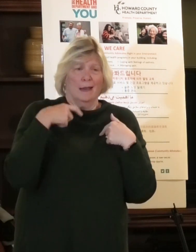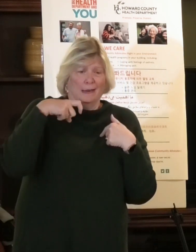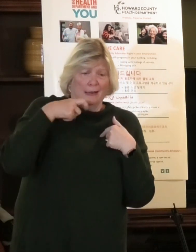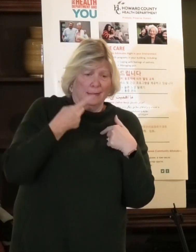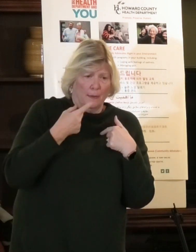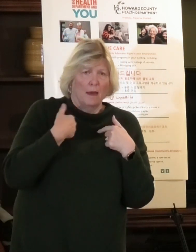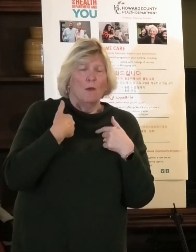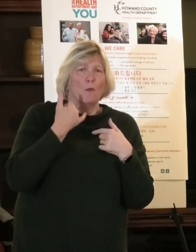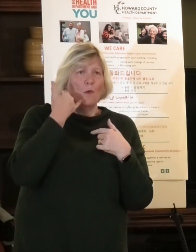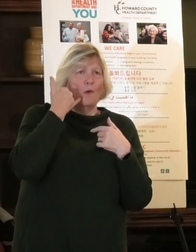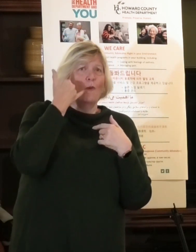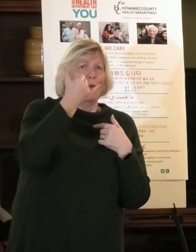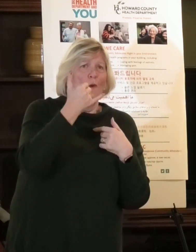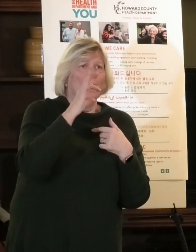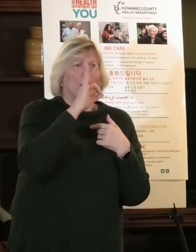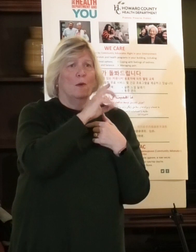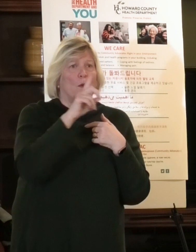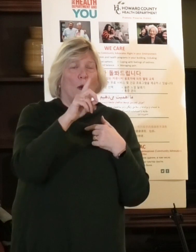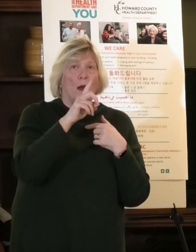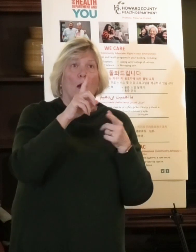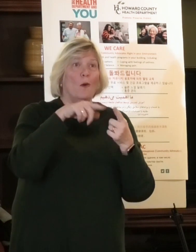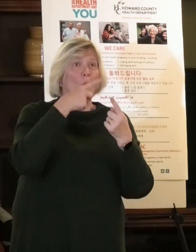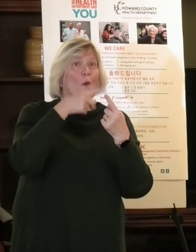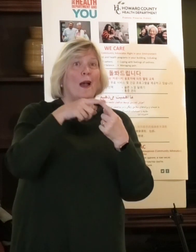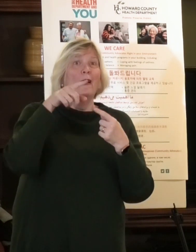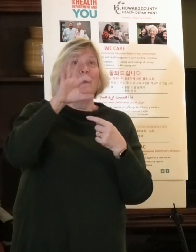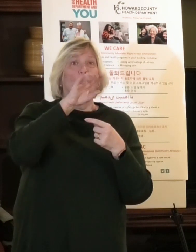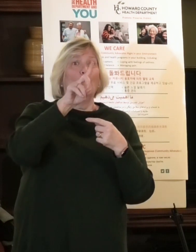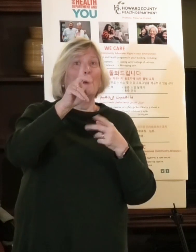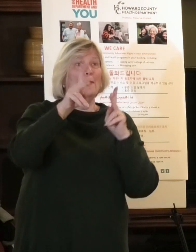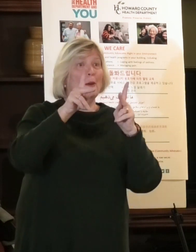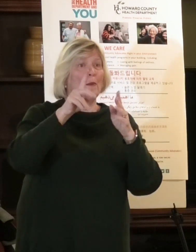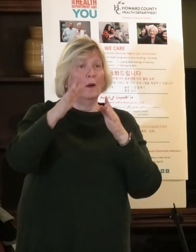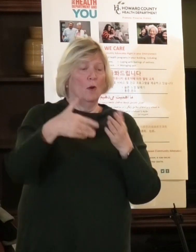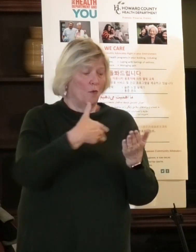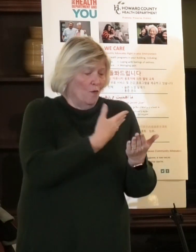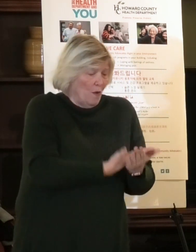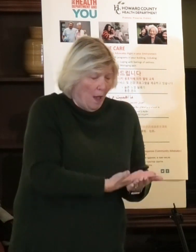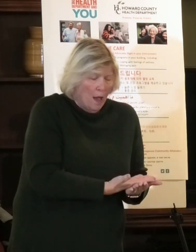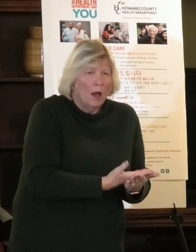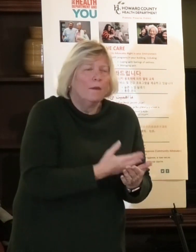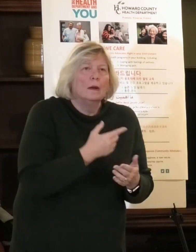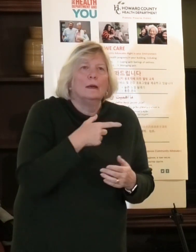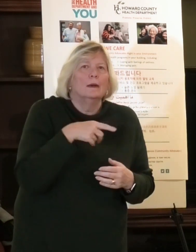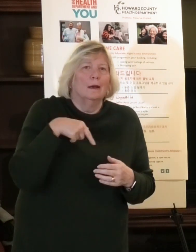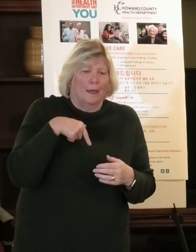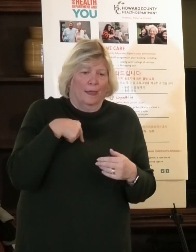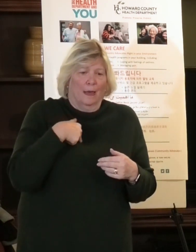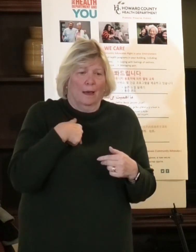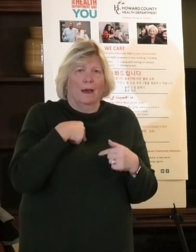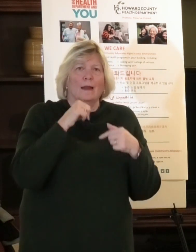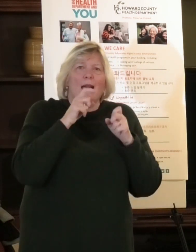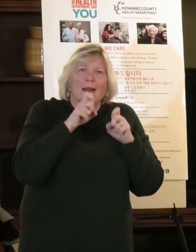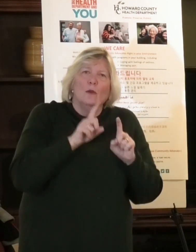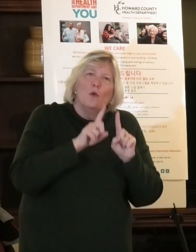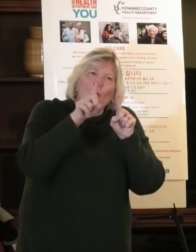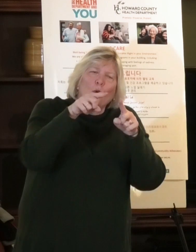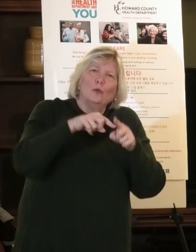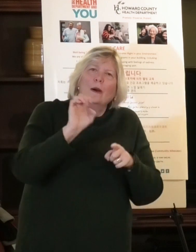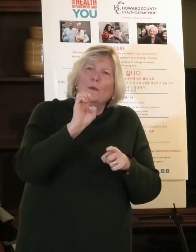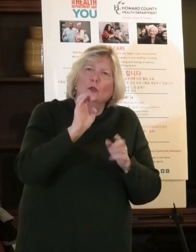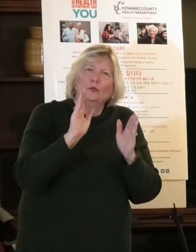that we have in Howard County, but when the professionals arrived, they didn't necessarily need to go to the emergency